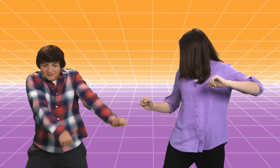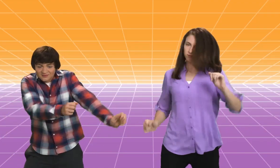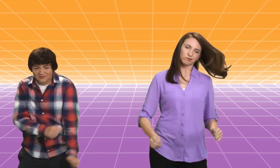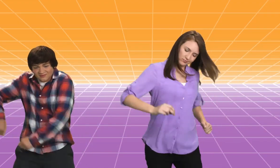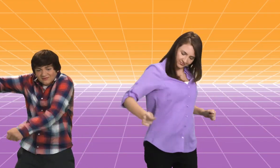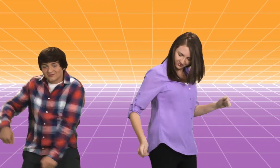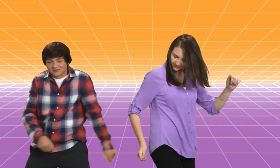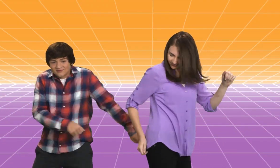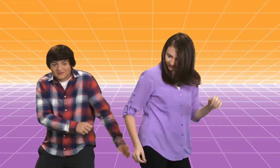Mm-hmm.